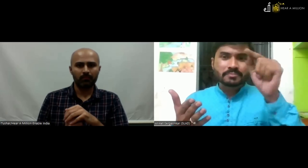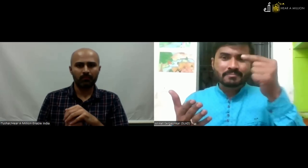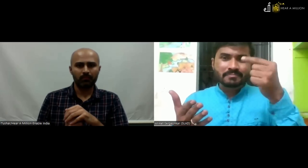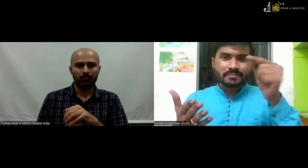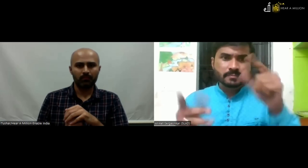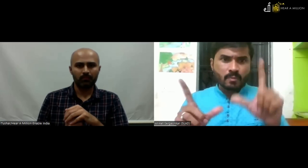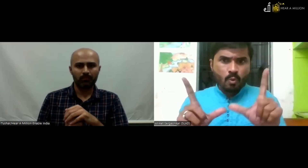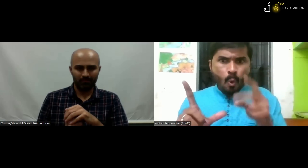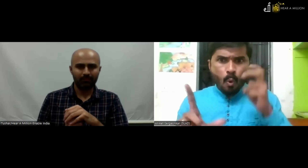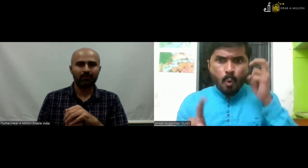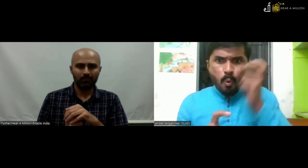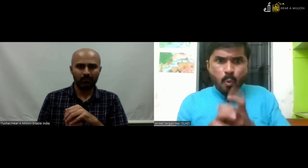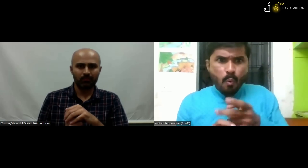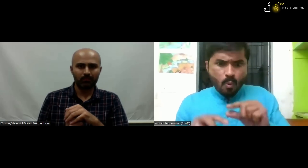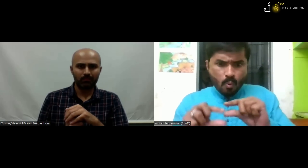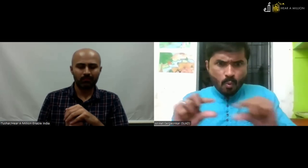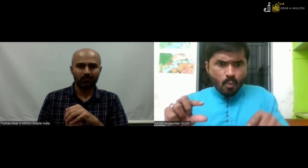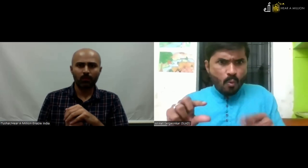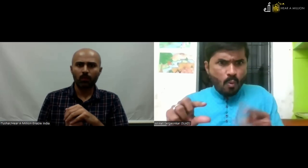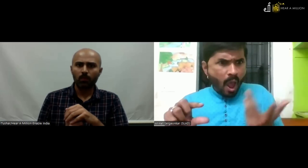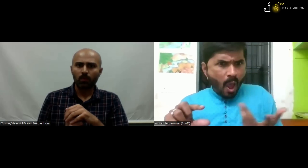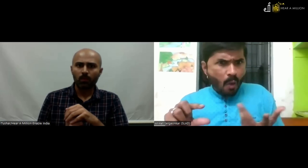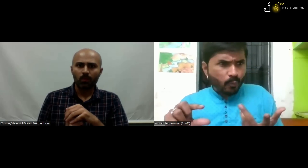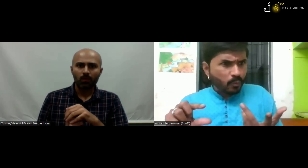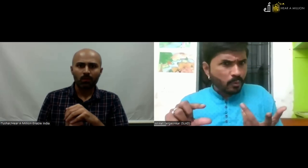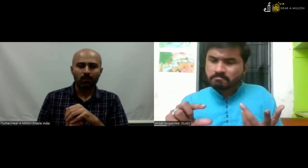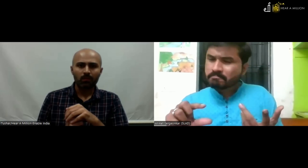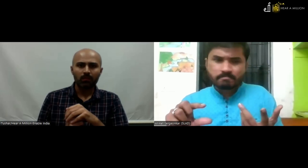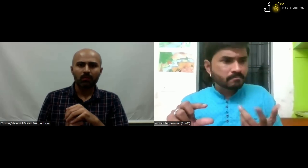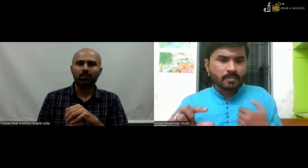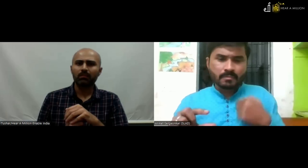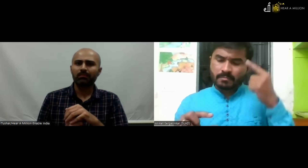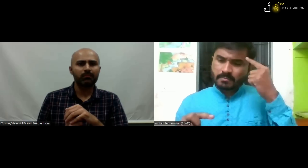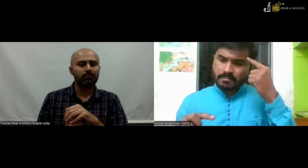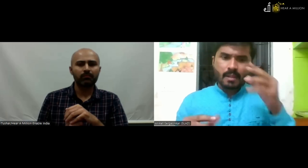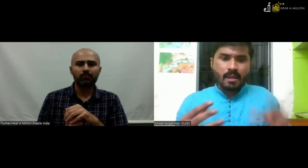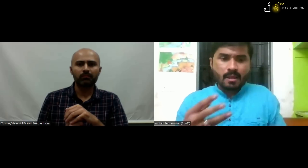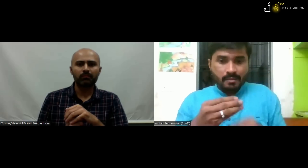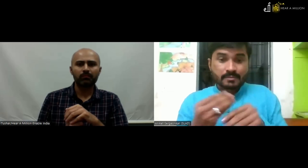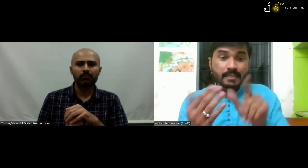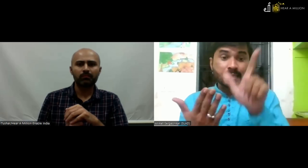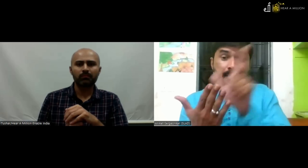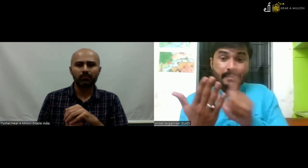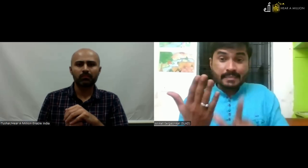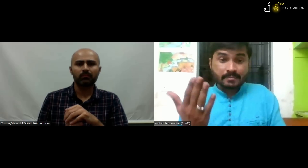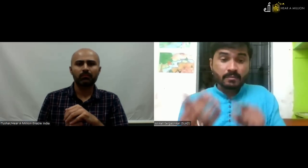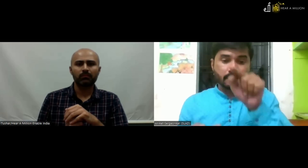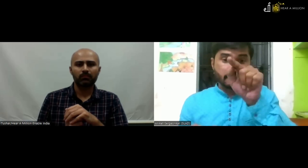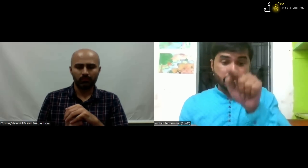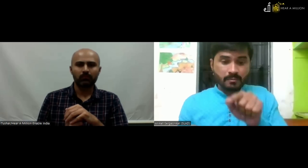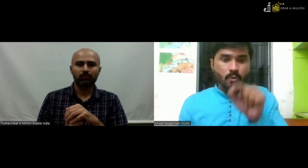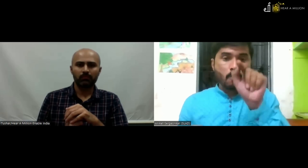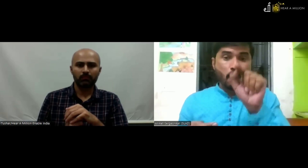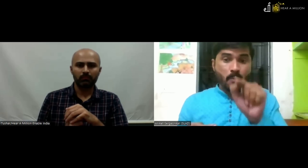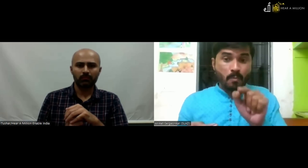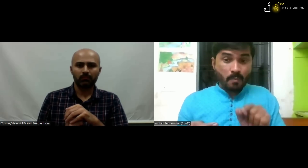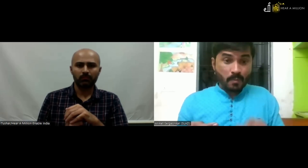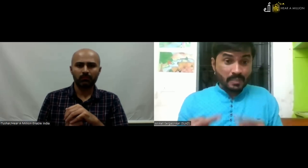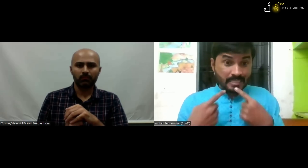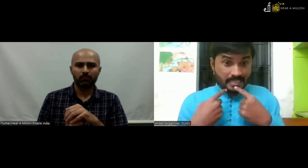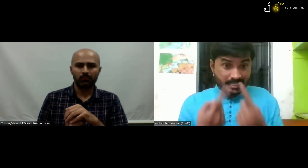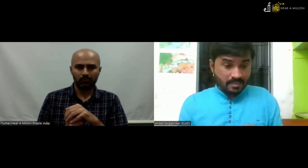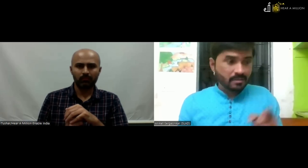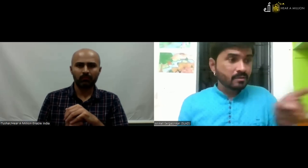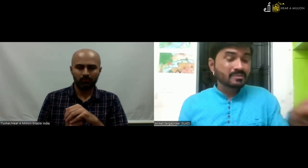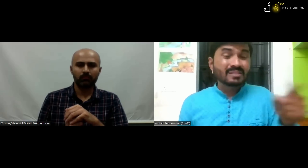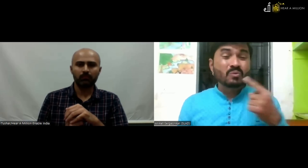it. So we have the 3 points where, but license, that was quite difficult thing for us, and government was not ready to accept it. So we